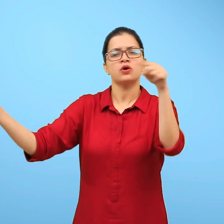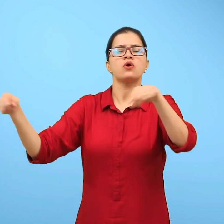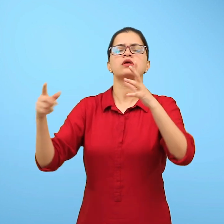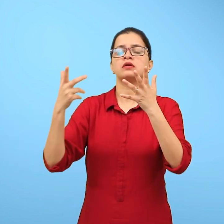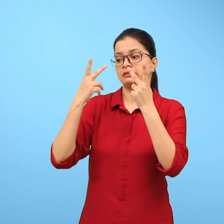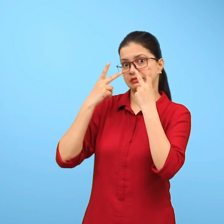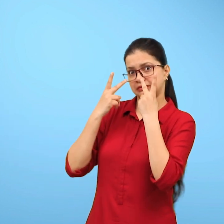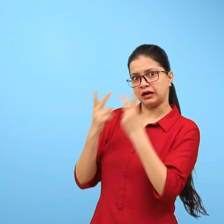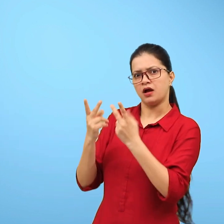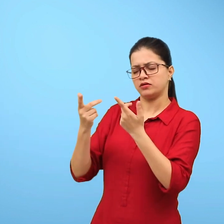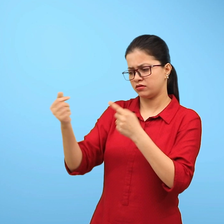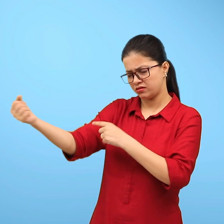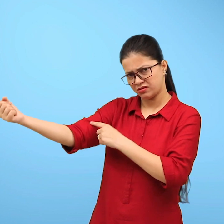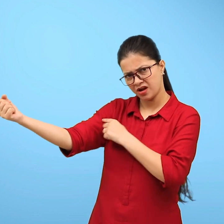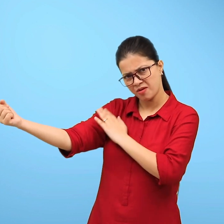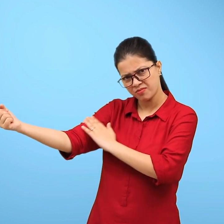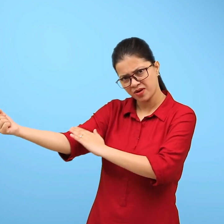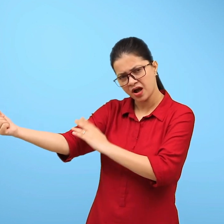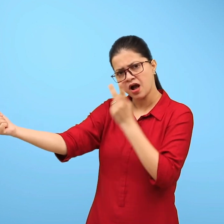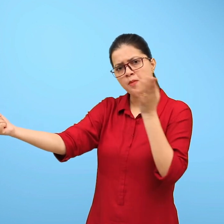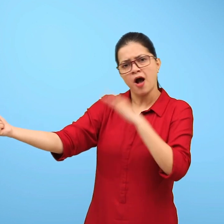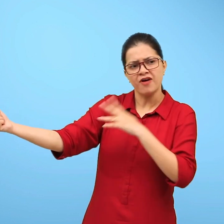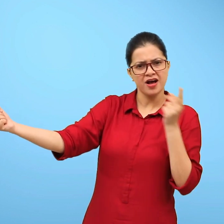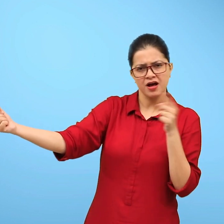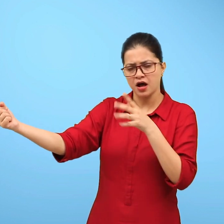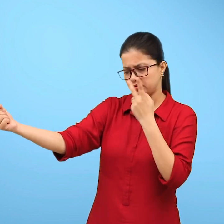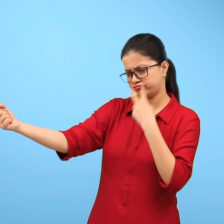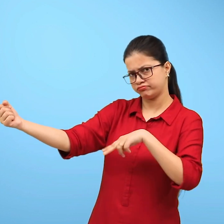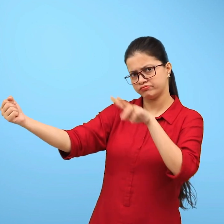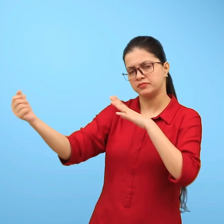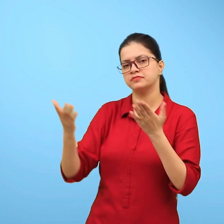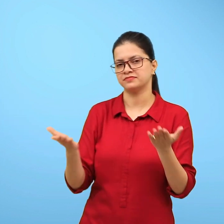You can observe similar contraction of muscles in your leg